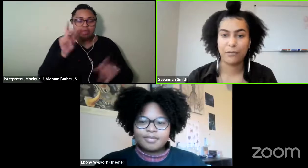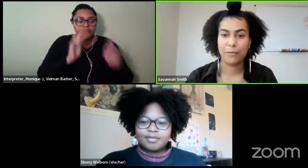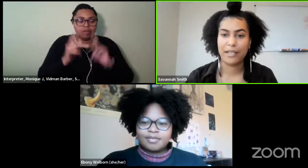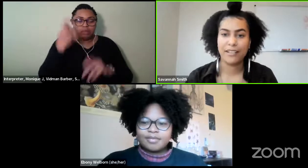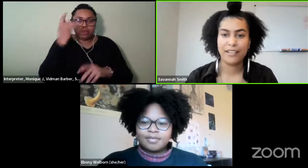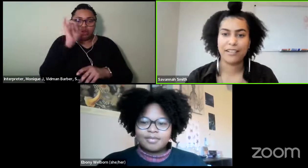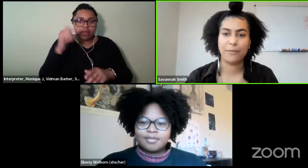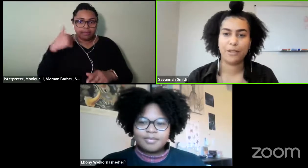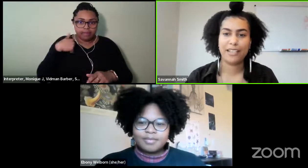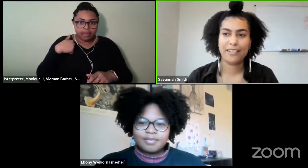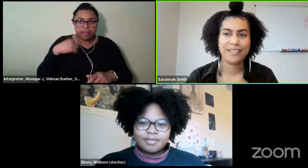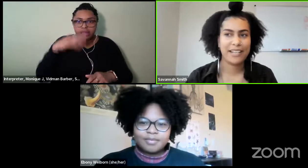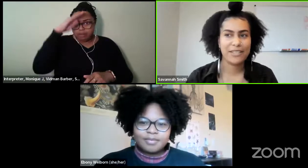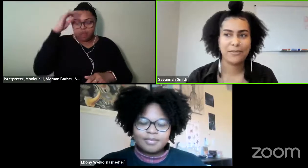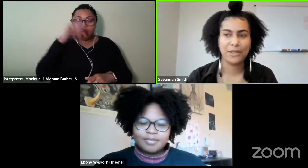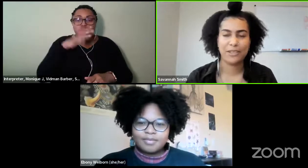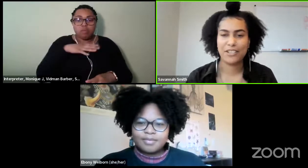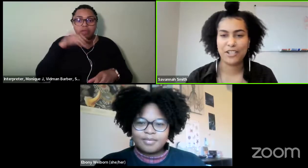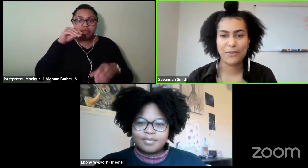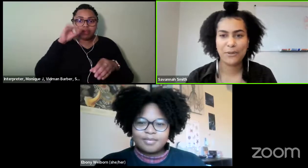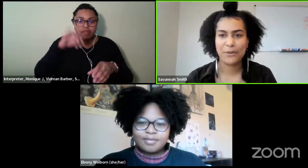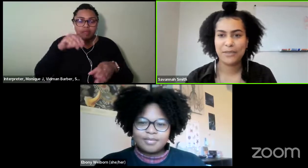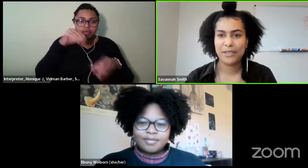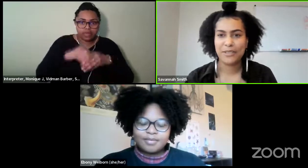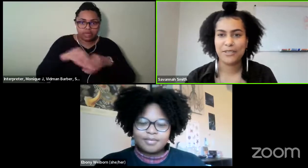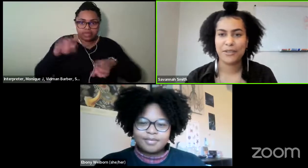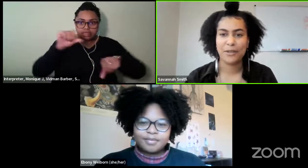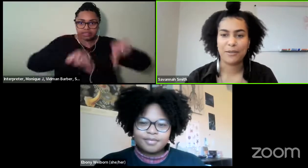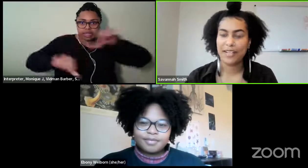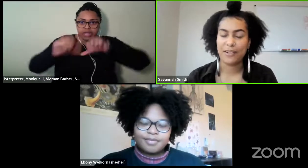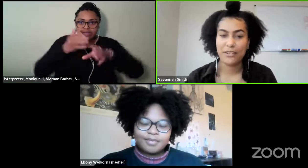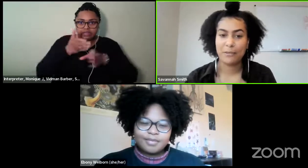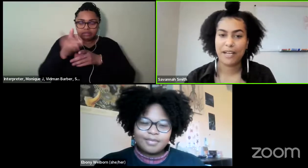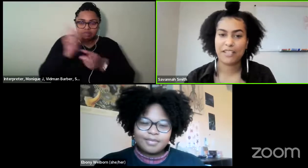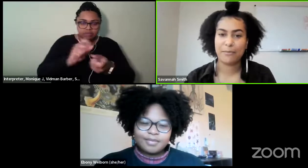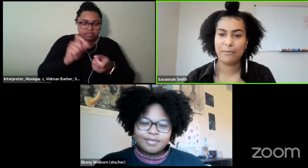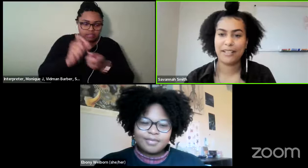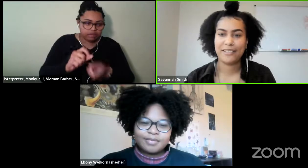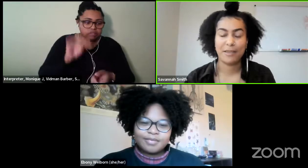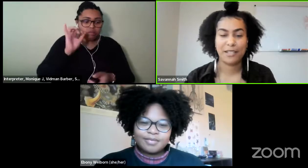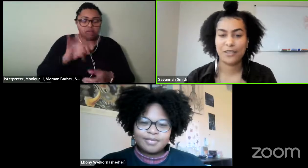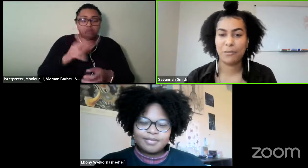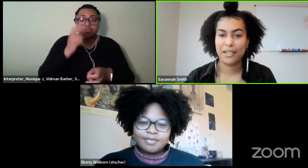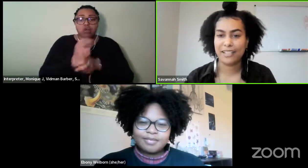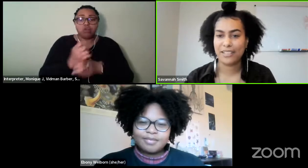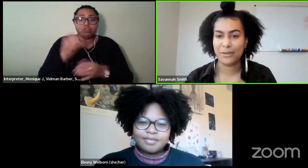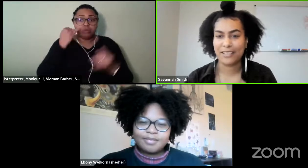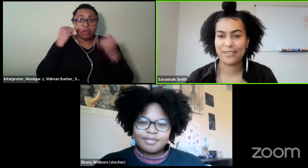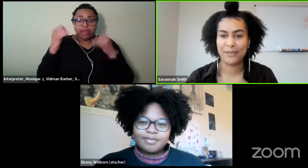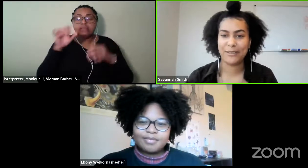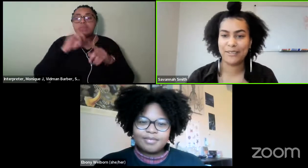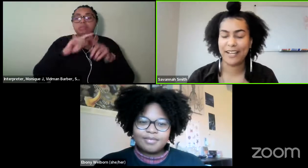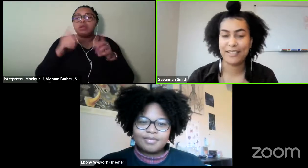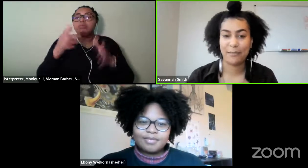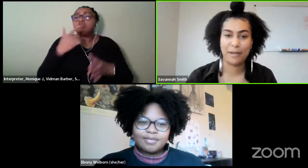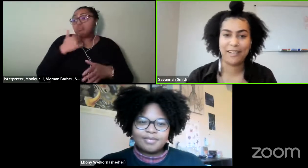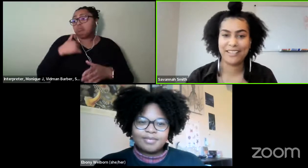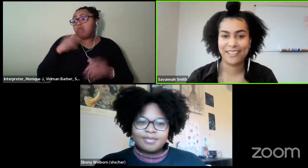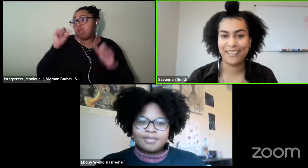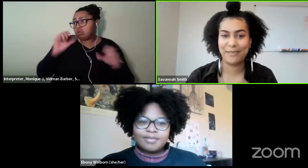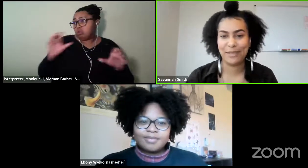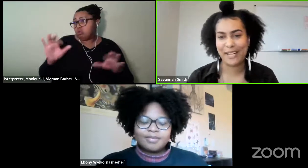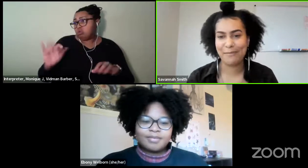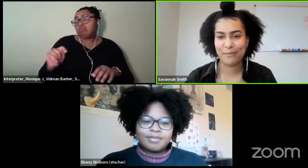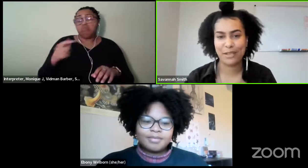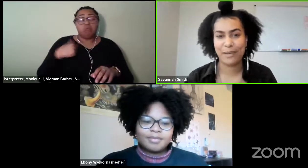me, Black women, that were in the science field in general. So it was kind of hard to imagine, but somebody told me I could do it. So I set my